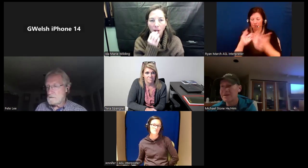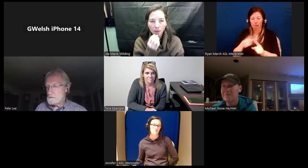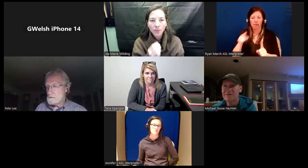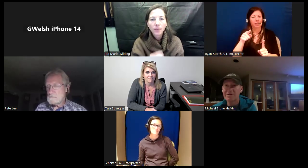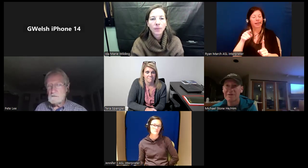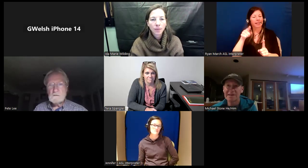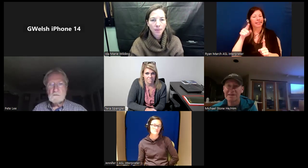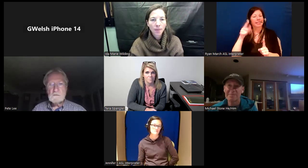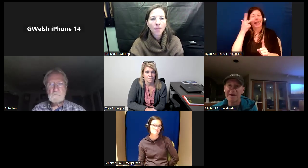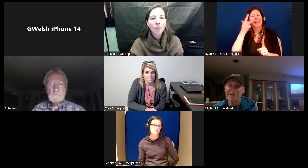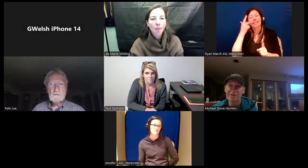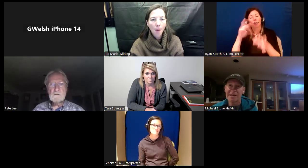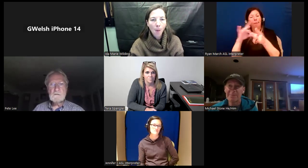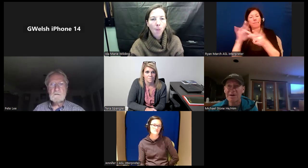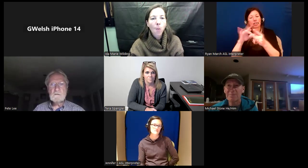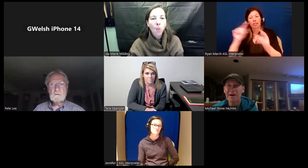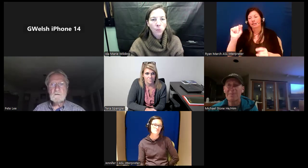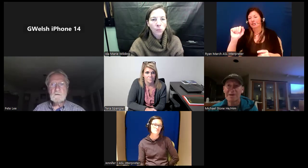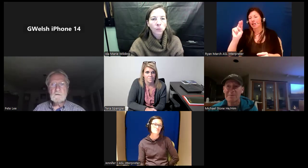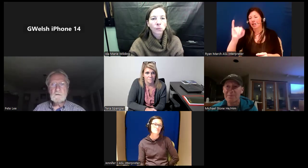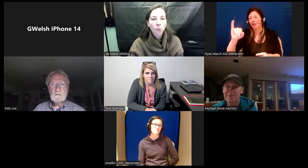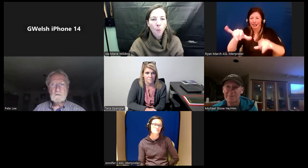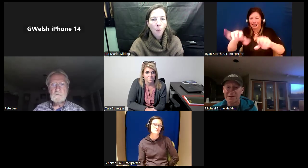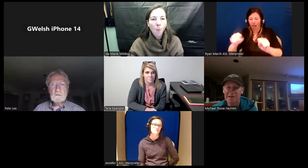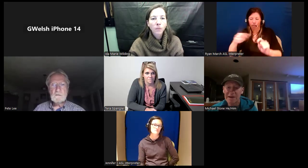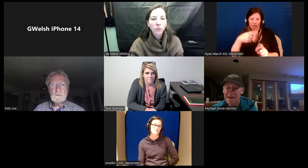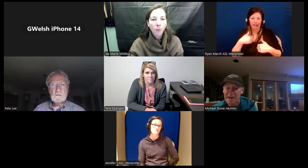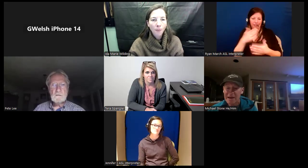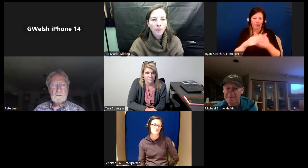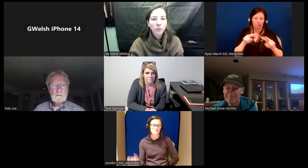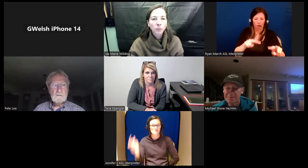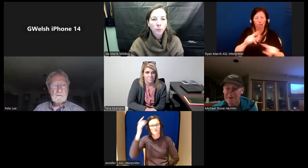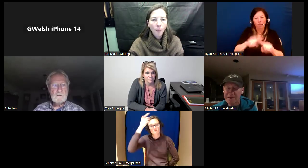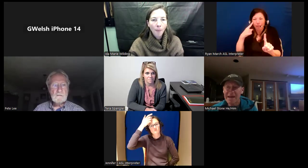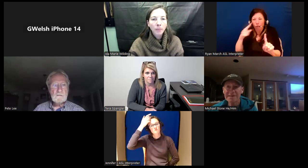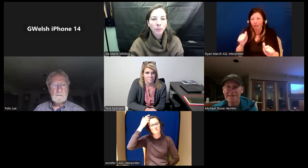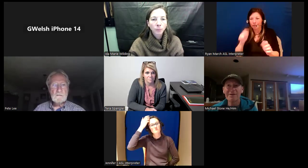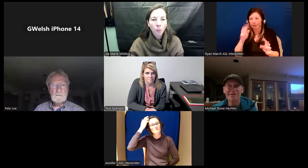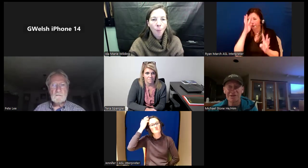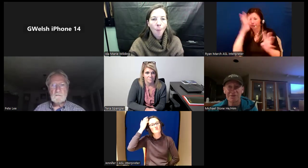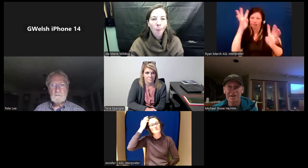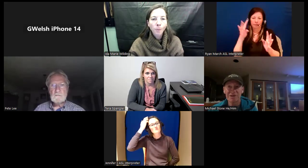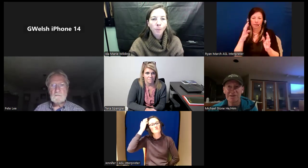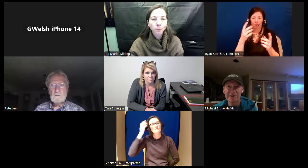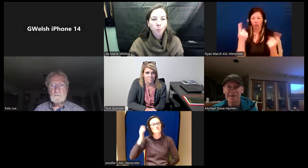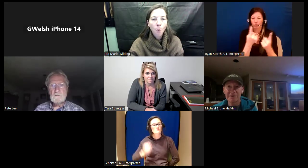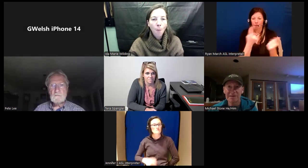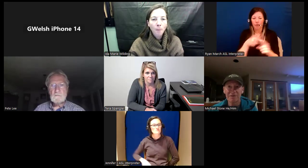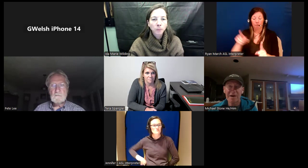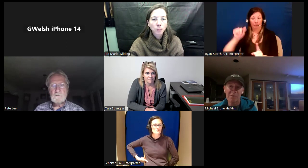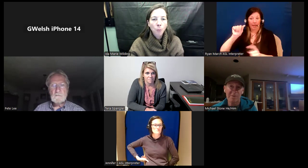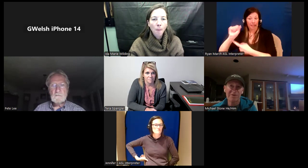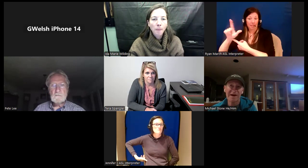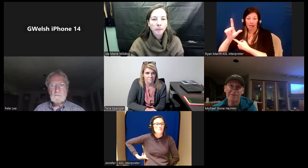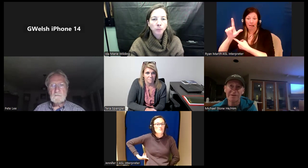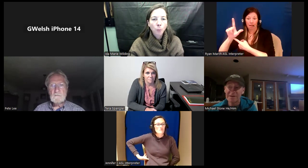that Tammy, amongst other things, has some monitoring in it. But we could probably come up with something here. The ASL situation is